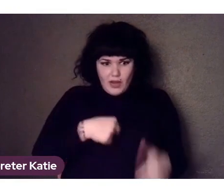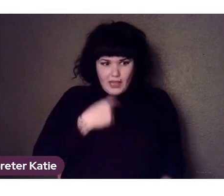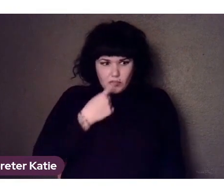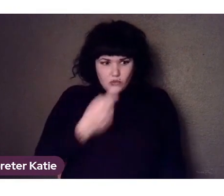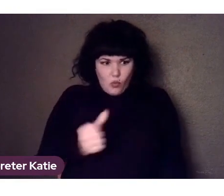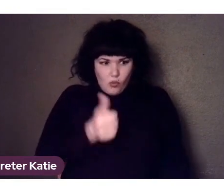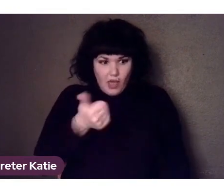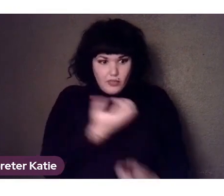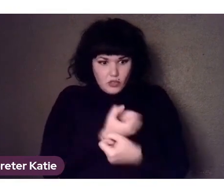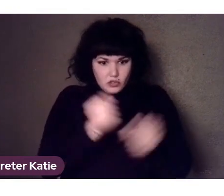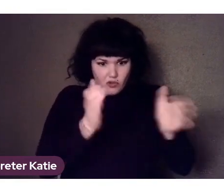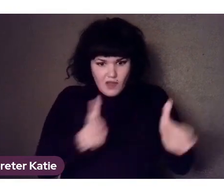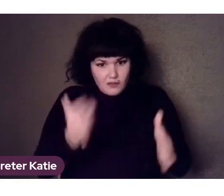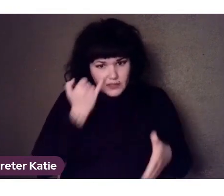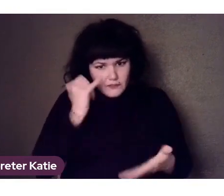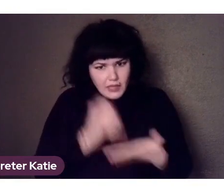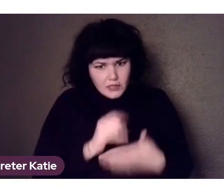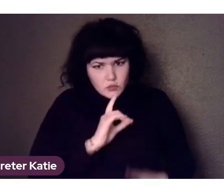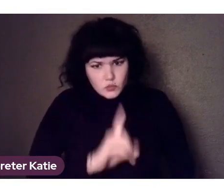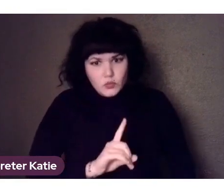true,